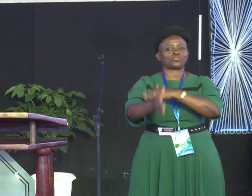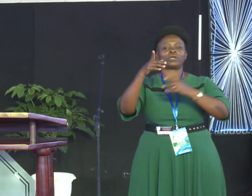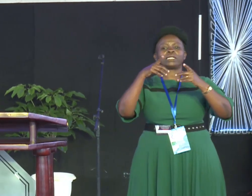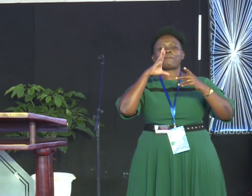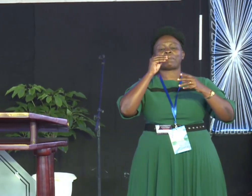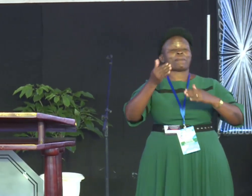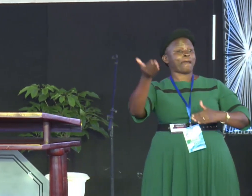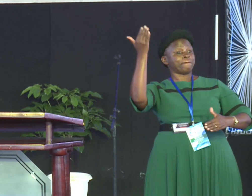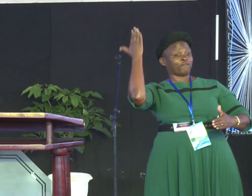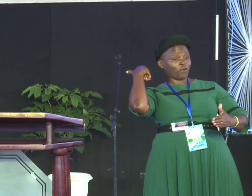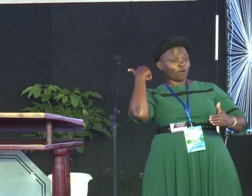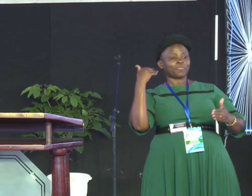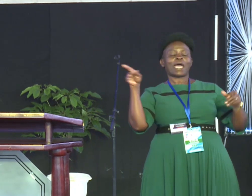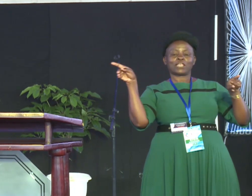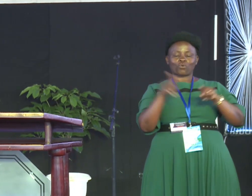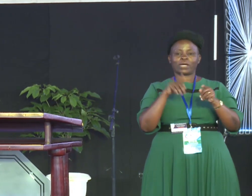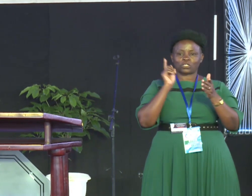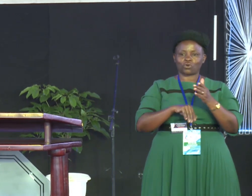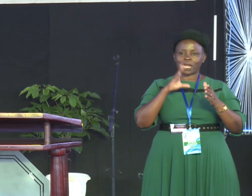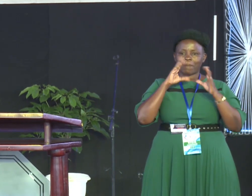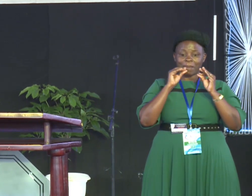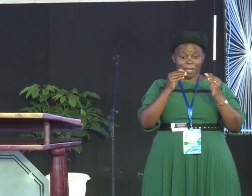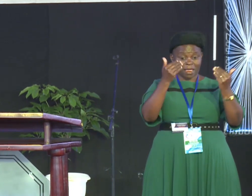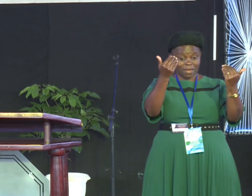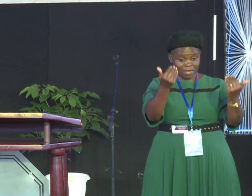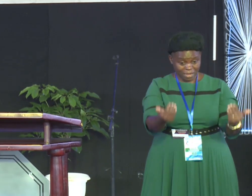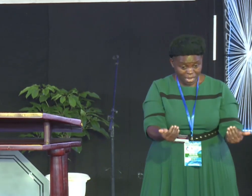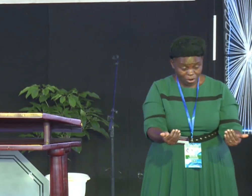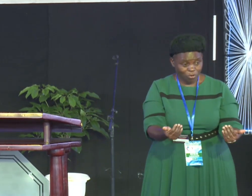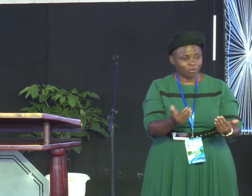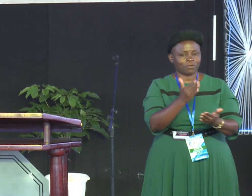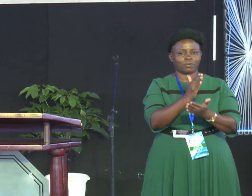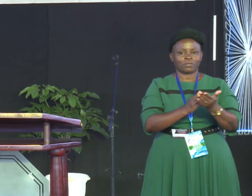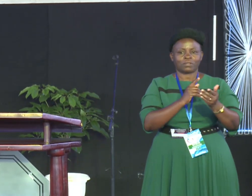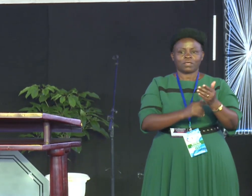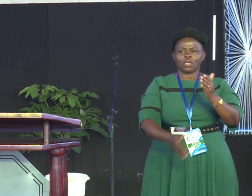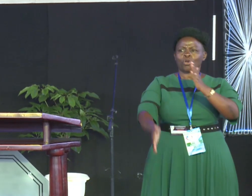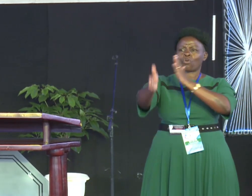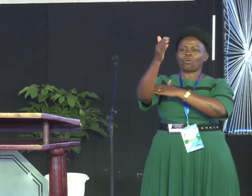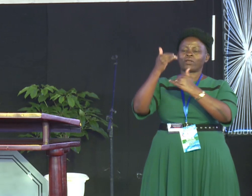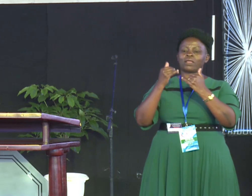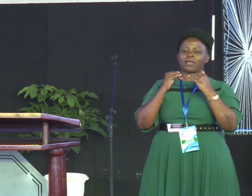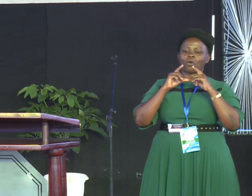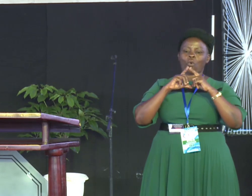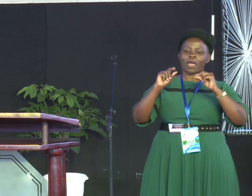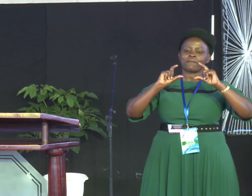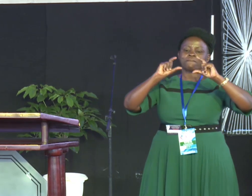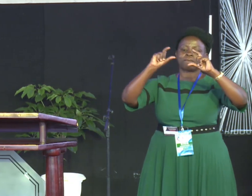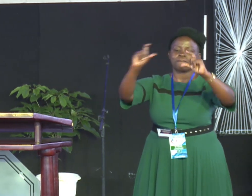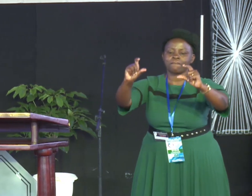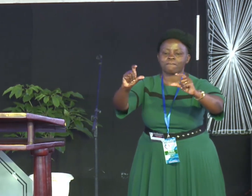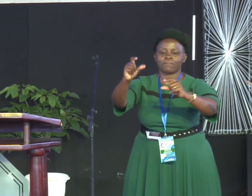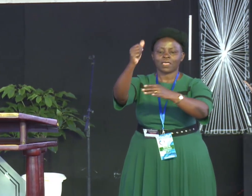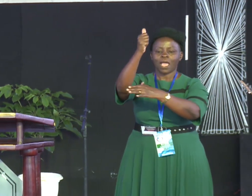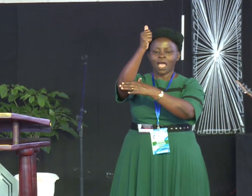word God spoke. N'ekigambo kyayogera. And the word which God speaks. Katonda ine chigambo chiyagamba Ibrahim. There is the word God spoke unto